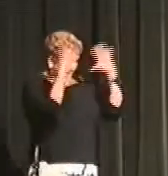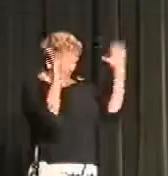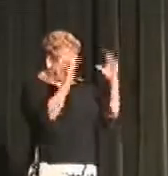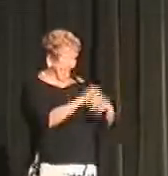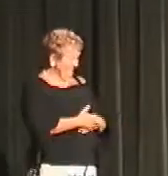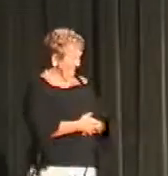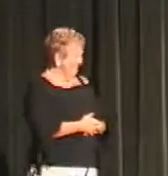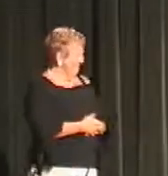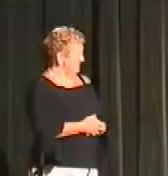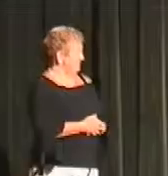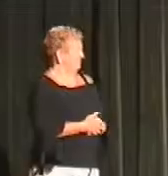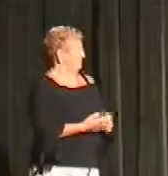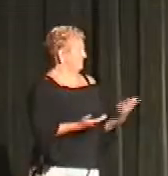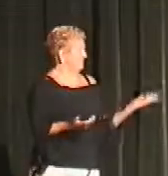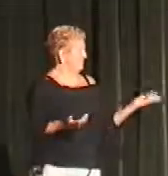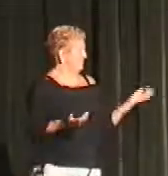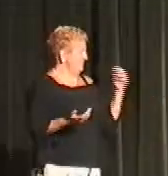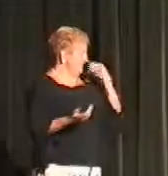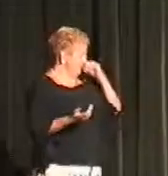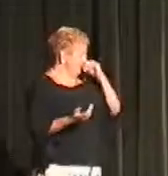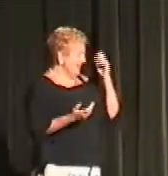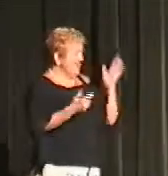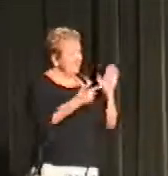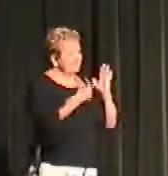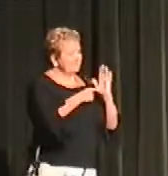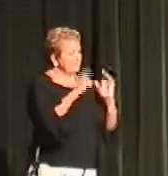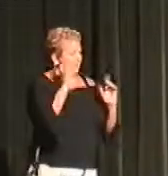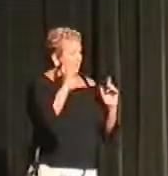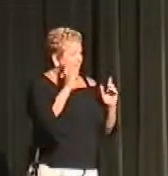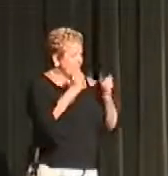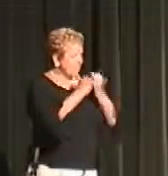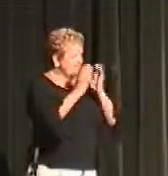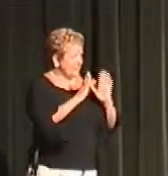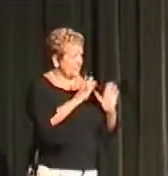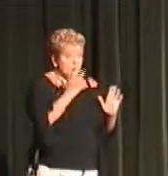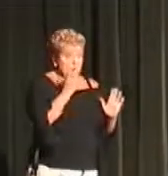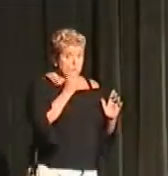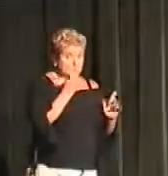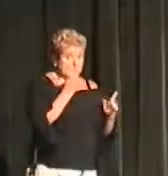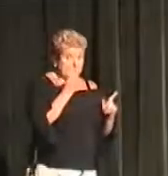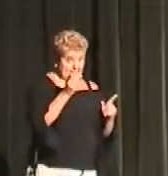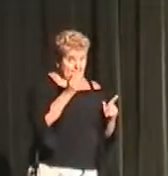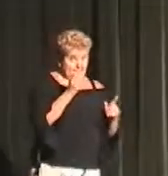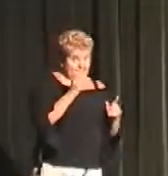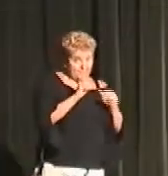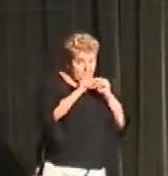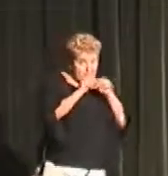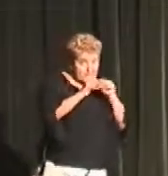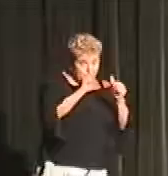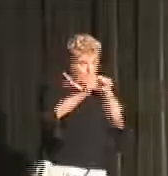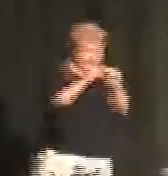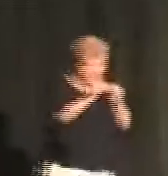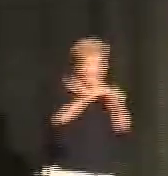I hear their sponsors sort of whisper sometimes as they walk by. You see, if you keep drinking, you can end up like that,